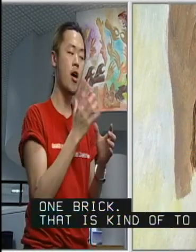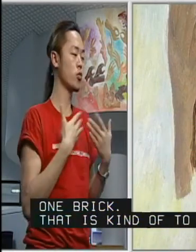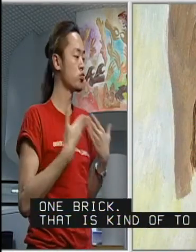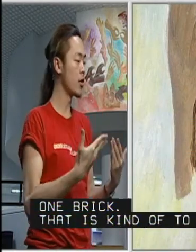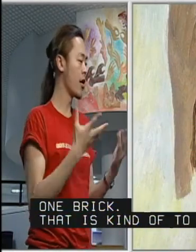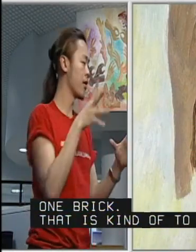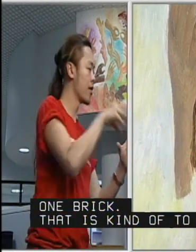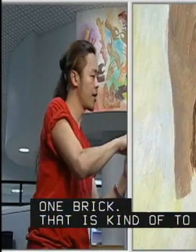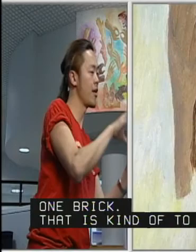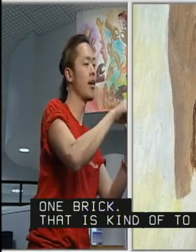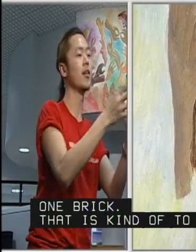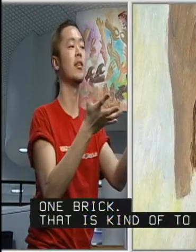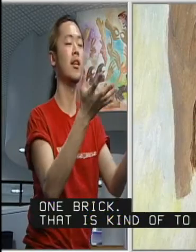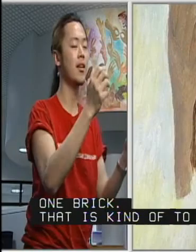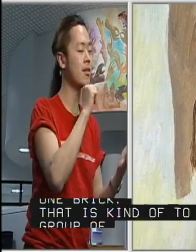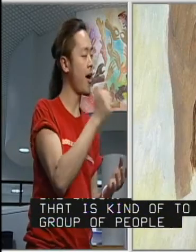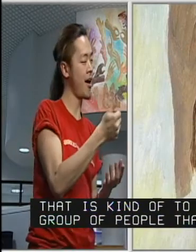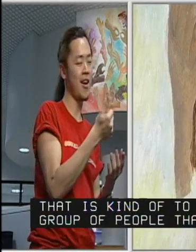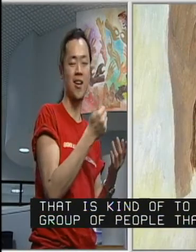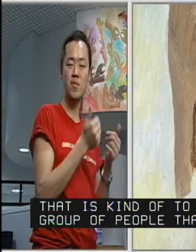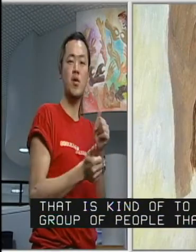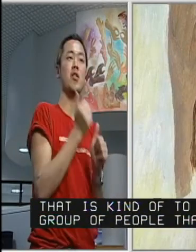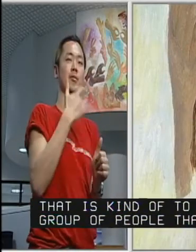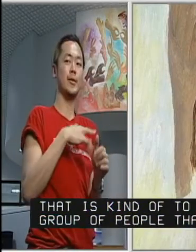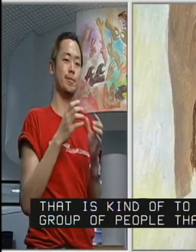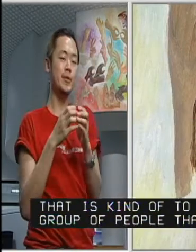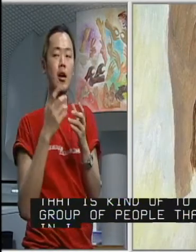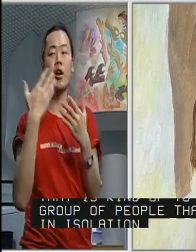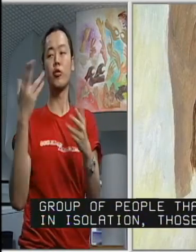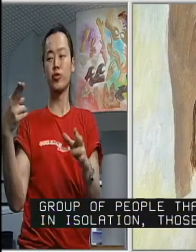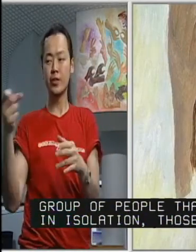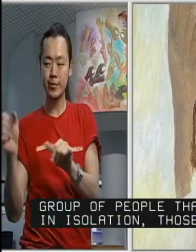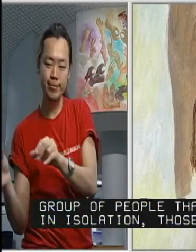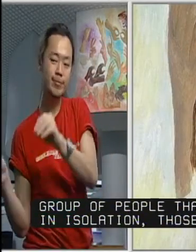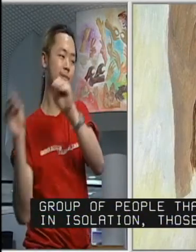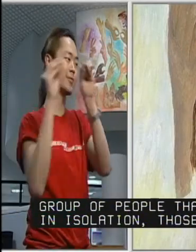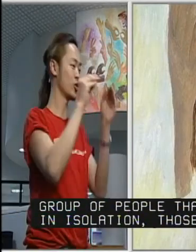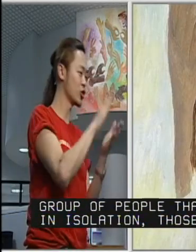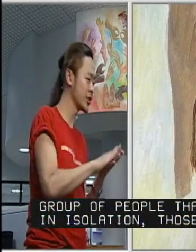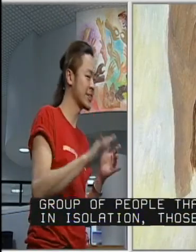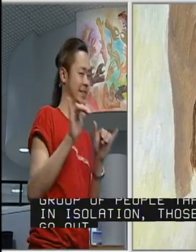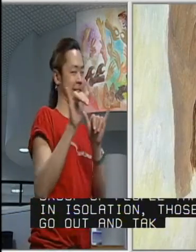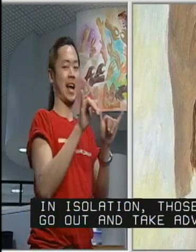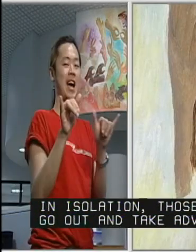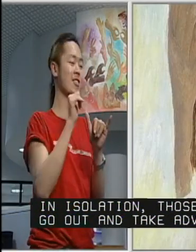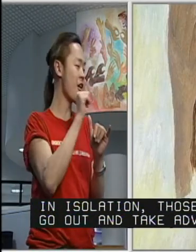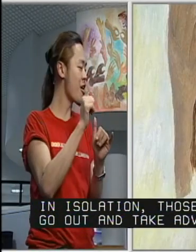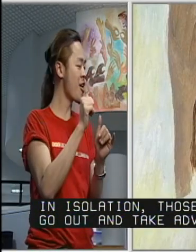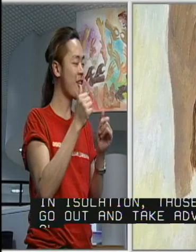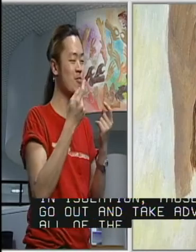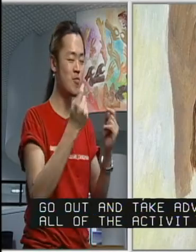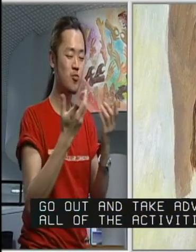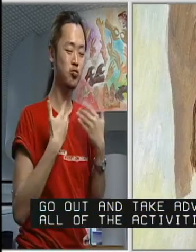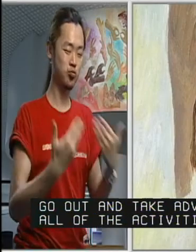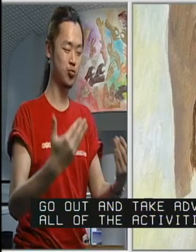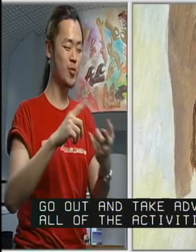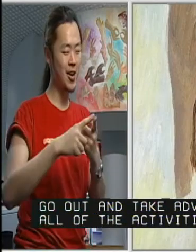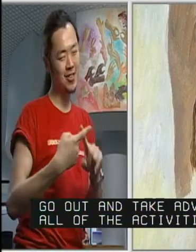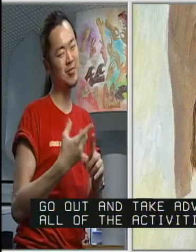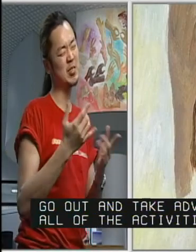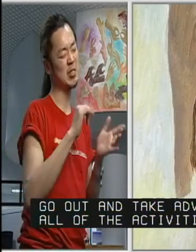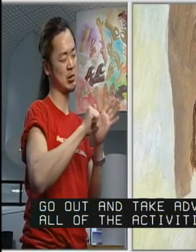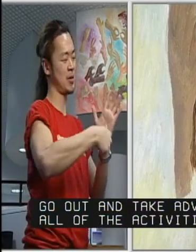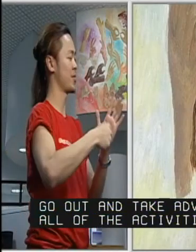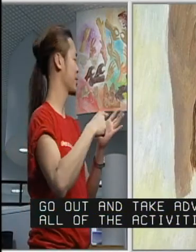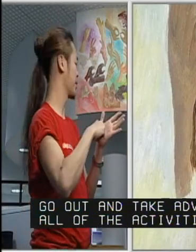kind of to represent a group of people that are sort of in isolation, those that don't go out and take advantage of all the